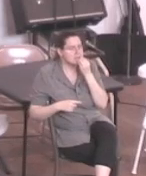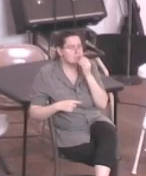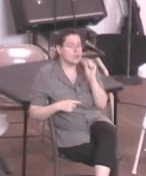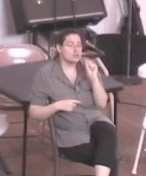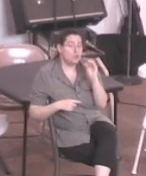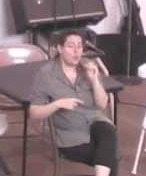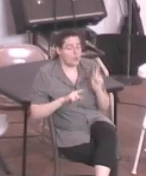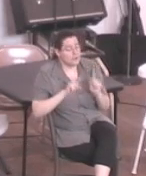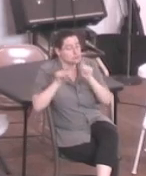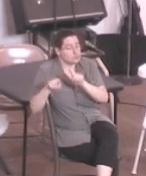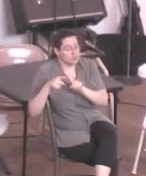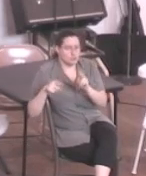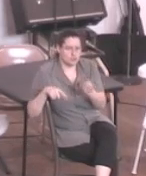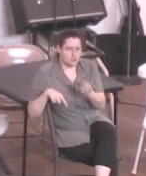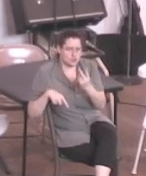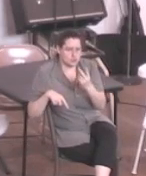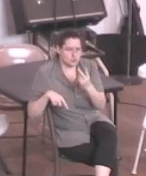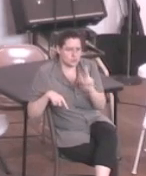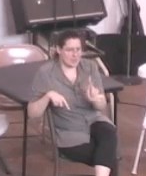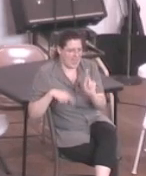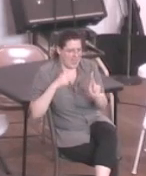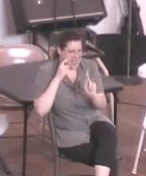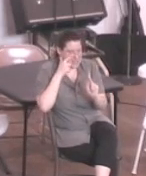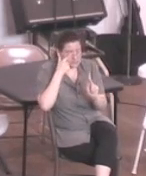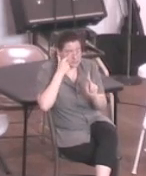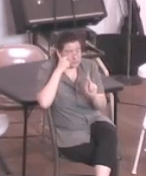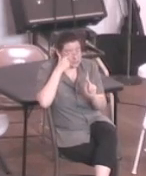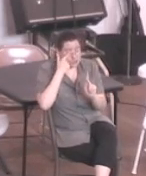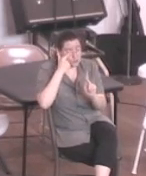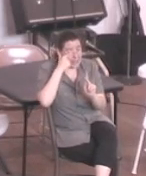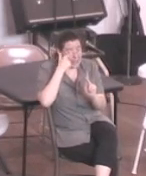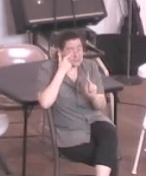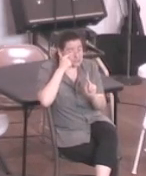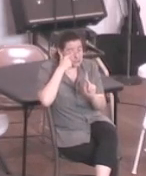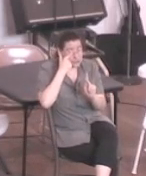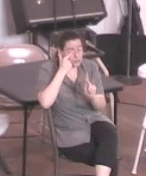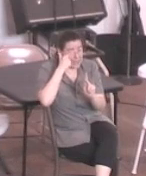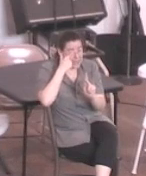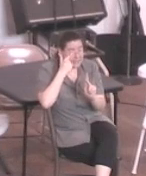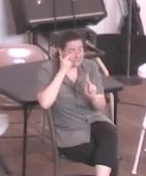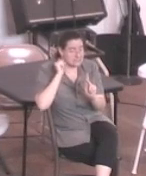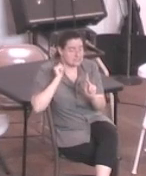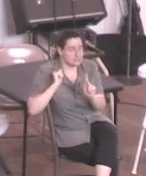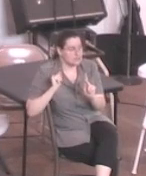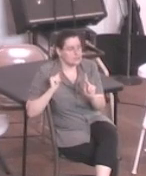2K's. Everybody knows where 2K's is? Anywhere from, yeah. And so,